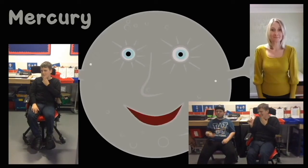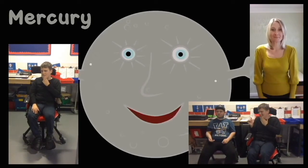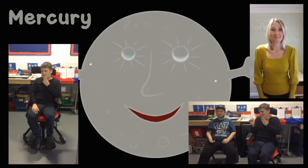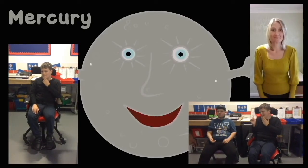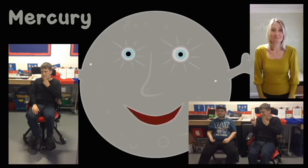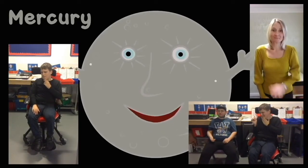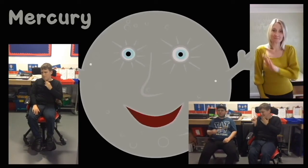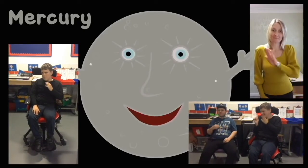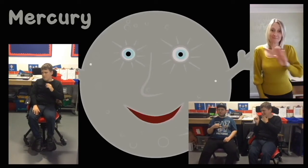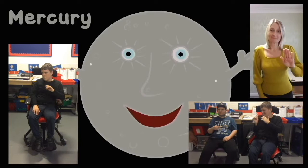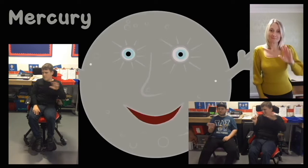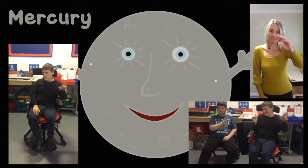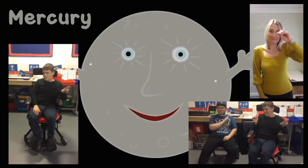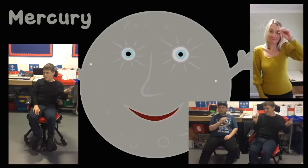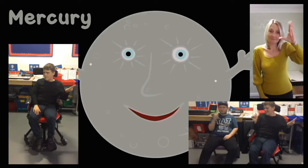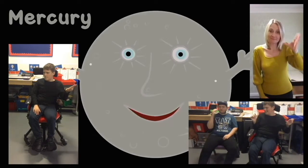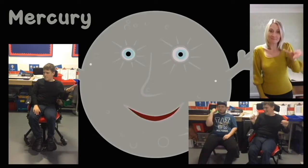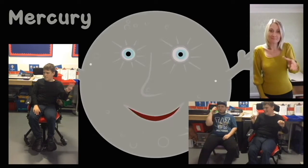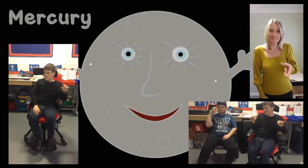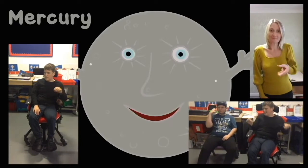I have no moon.